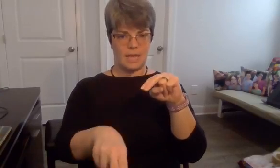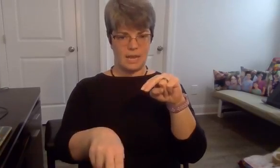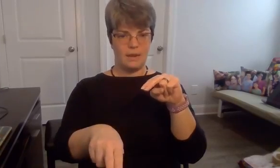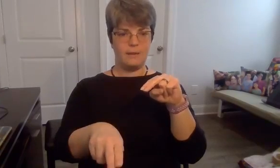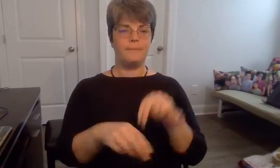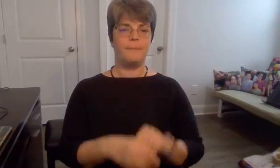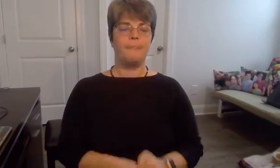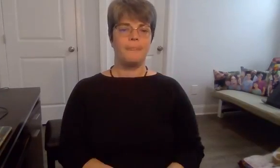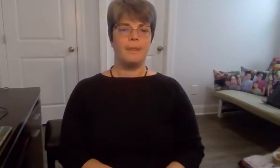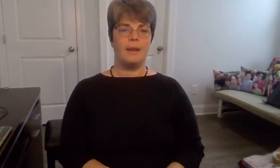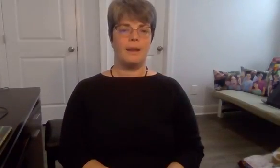Slide.